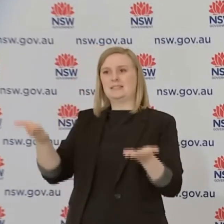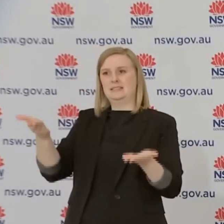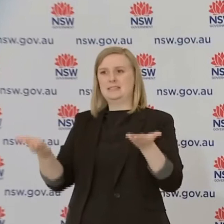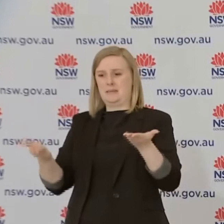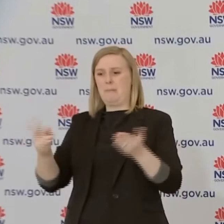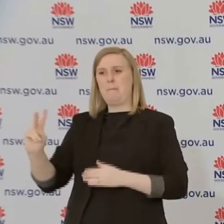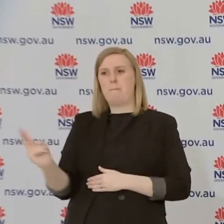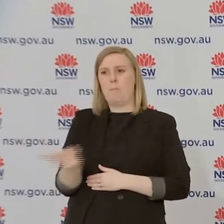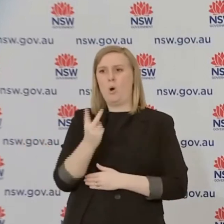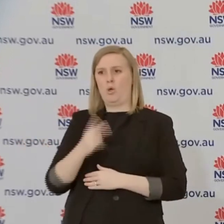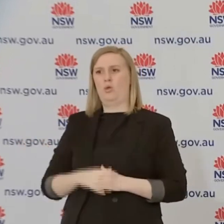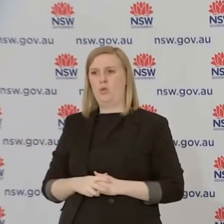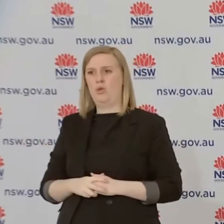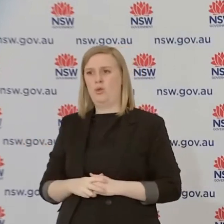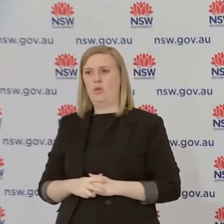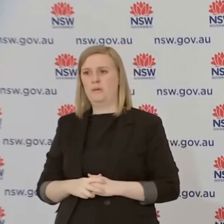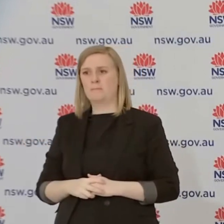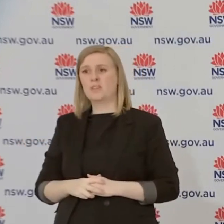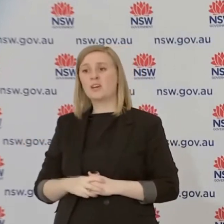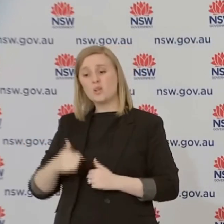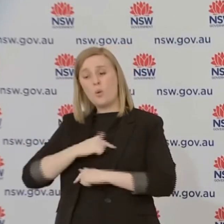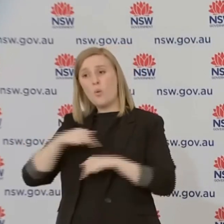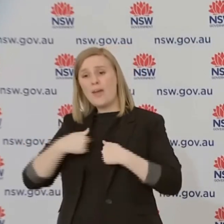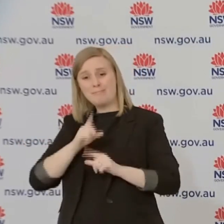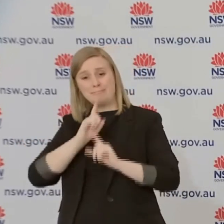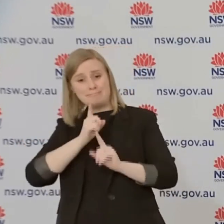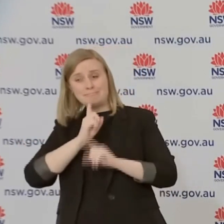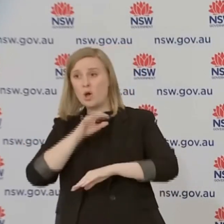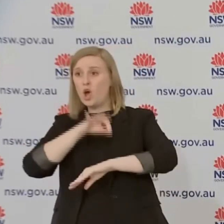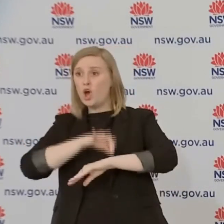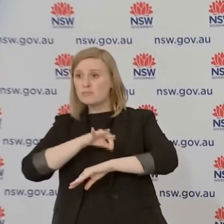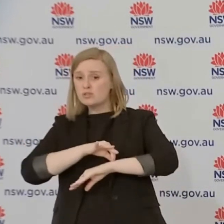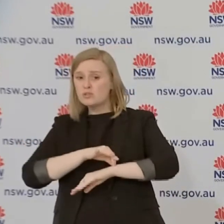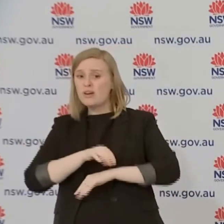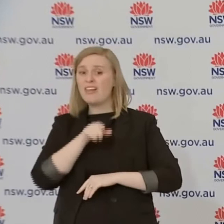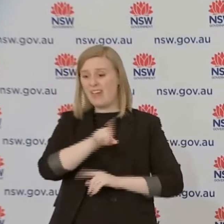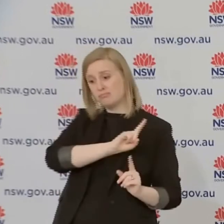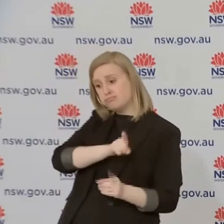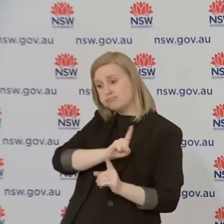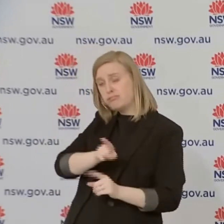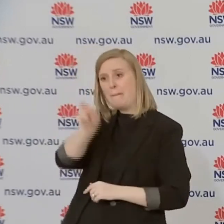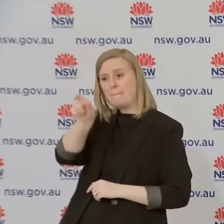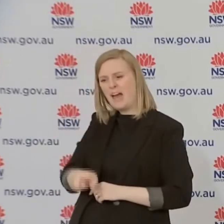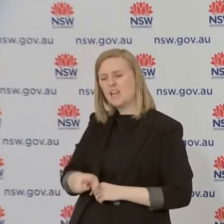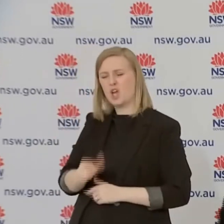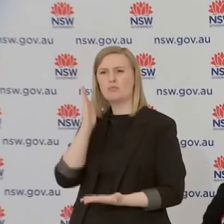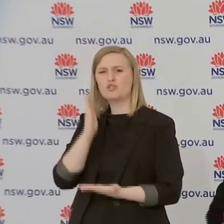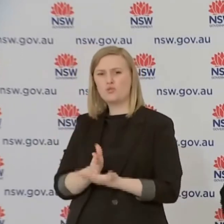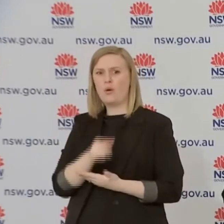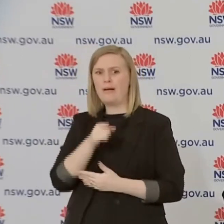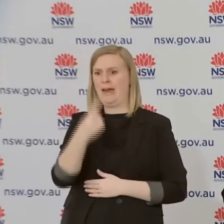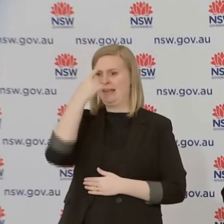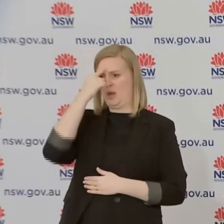health team are giving to their hospitals is in the best interest of their patients. Having said that, I understand that